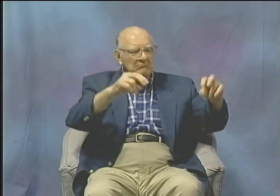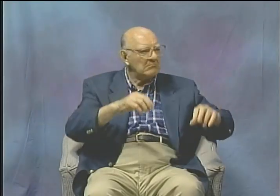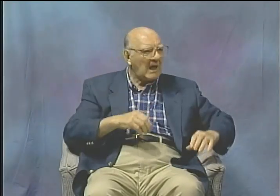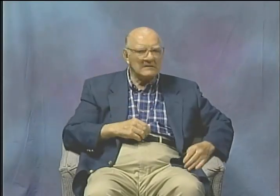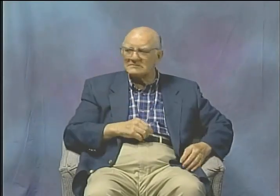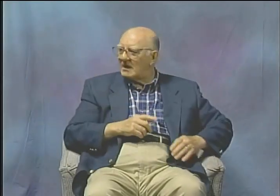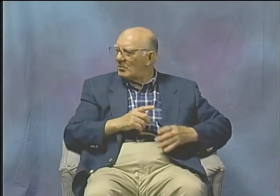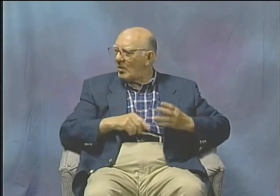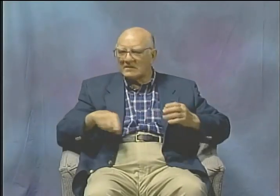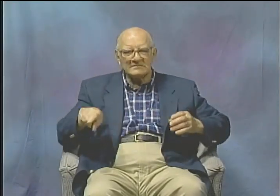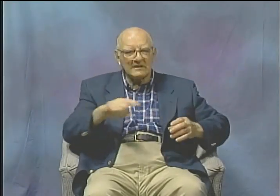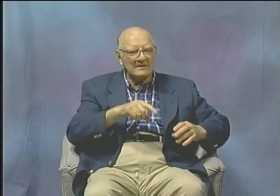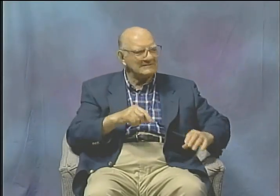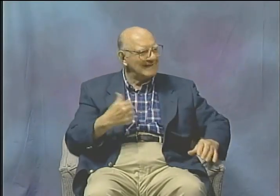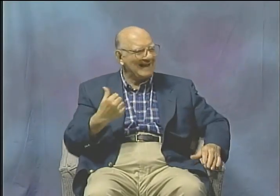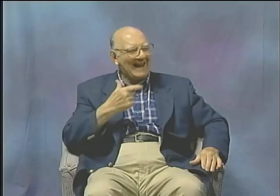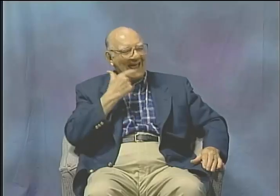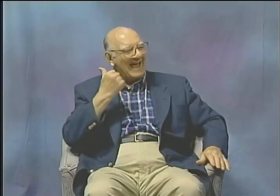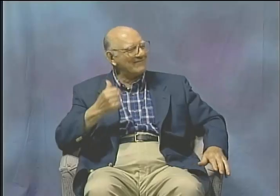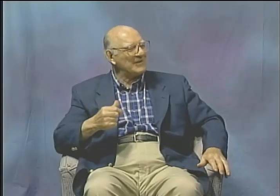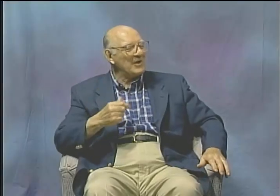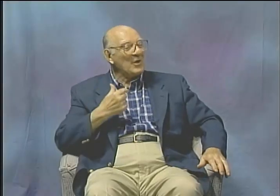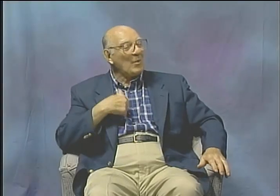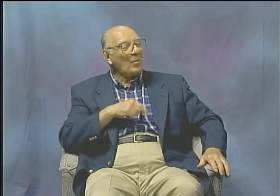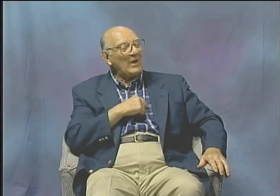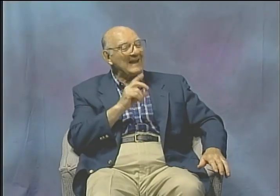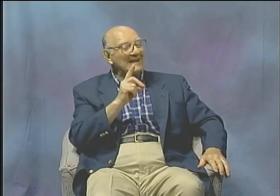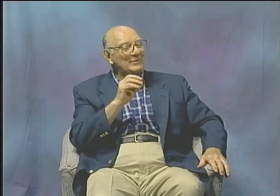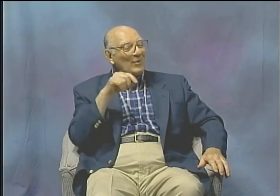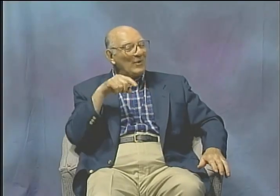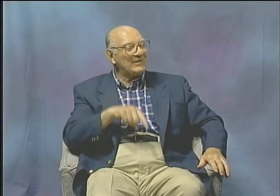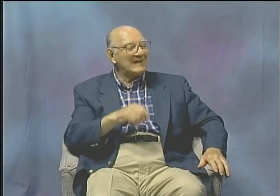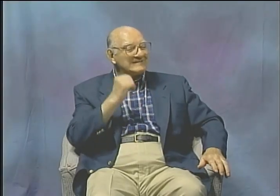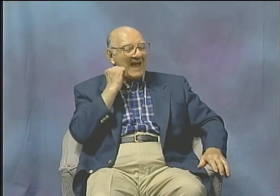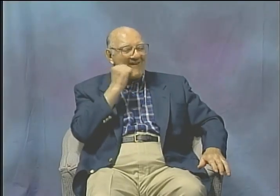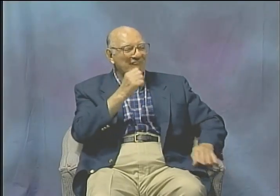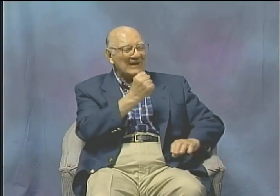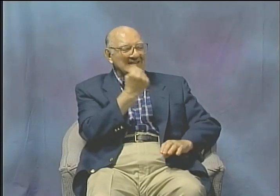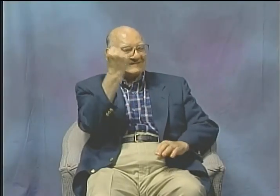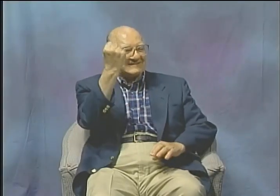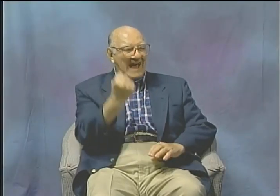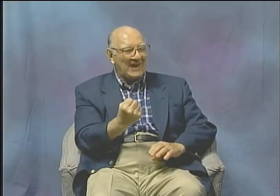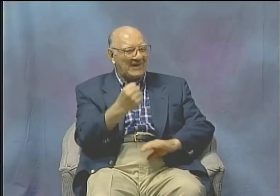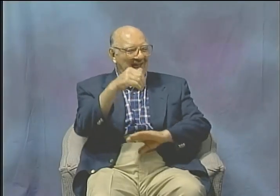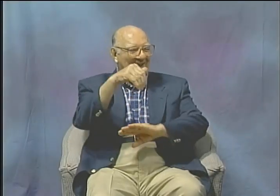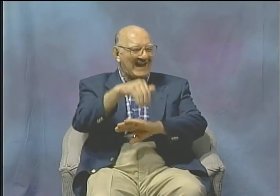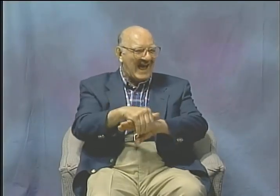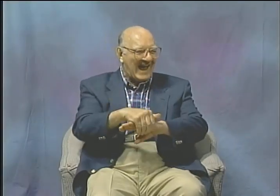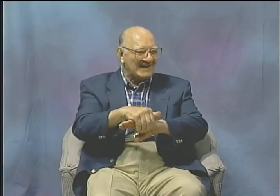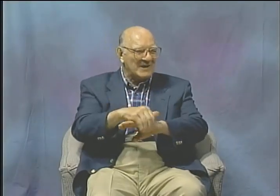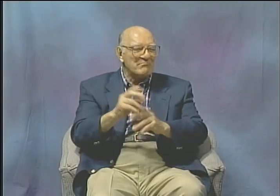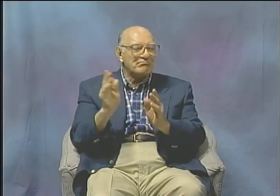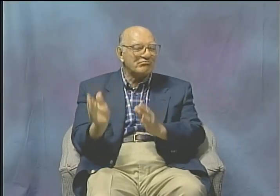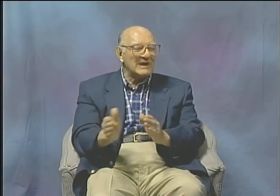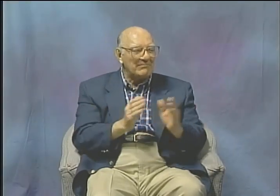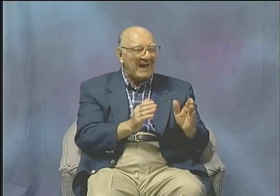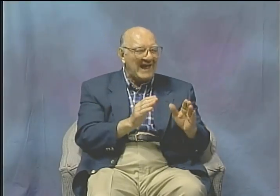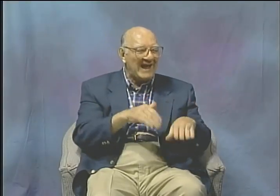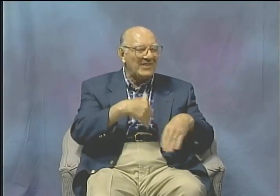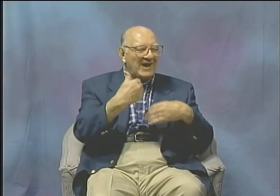I said, what's this? He laughed. We do this every Saturday night. Prepare the